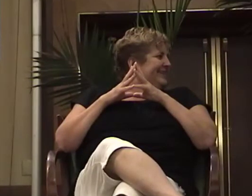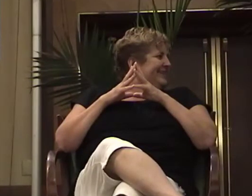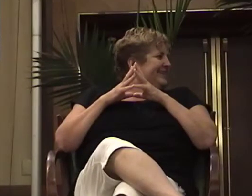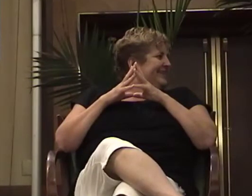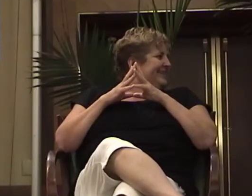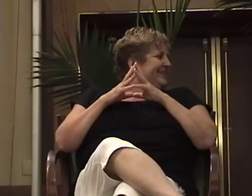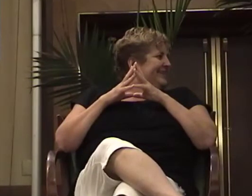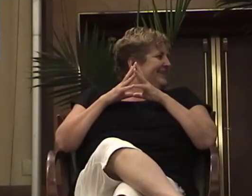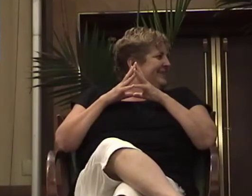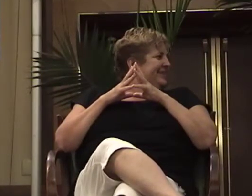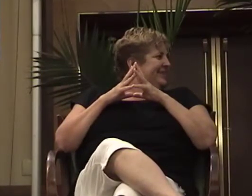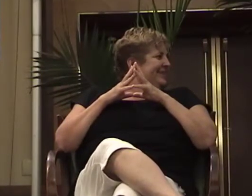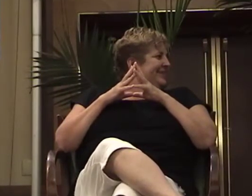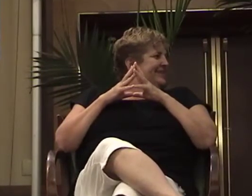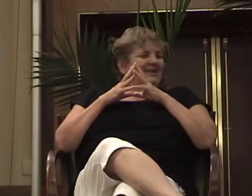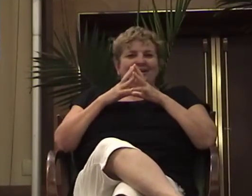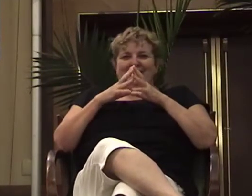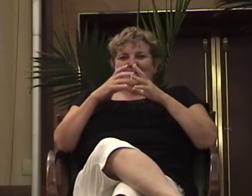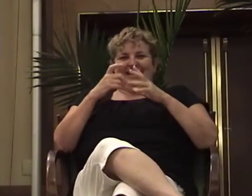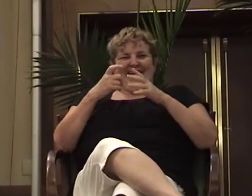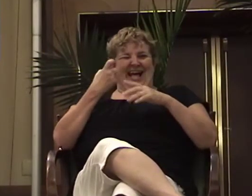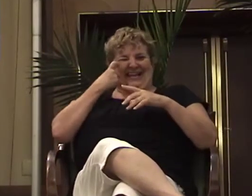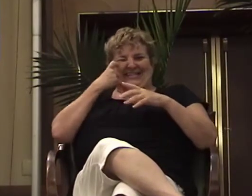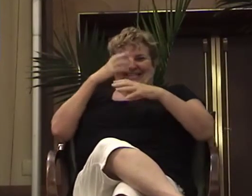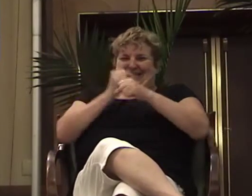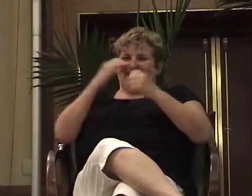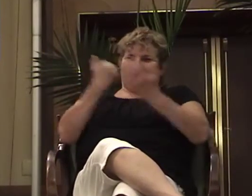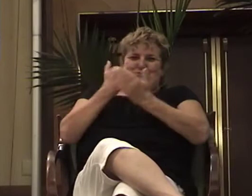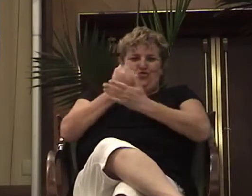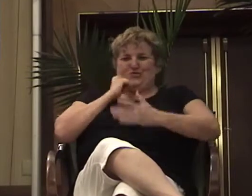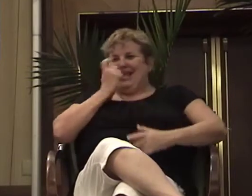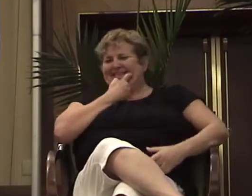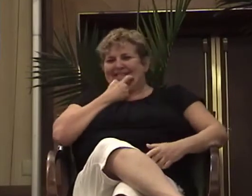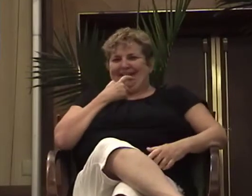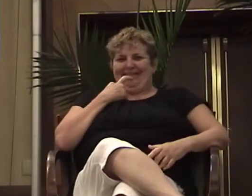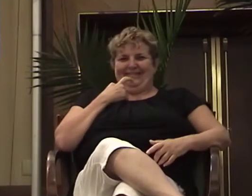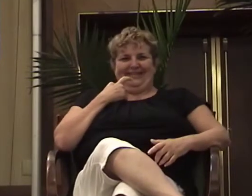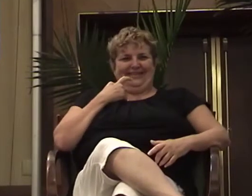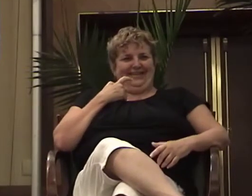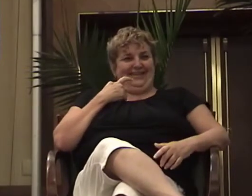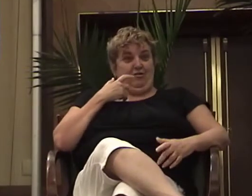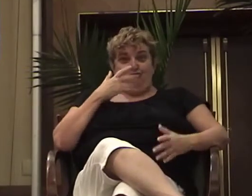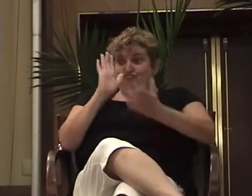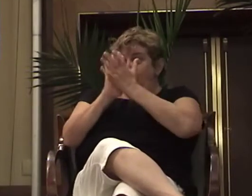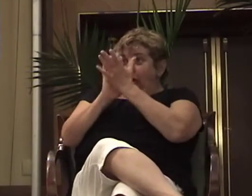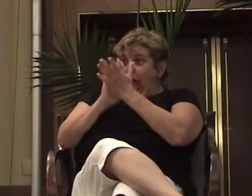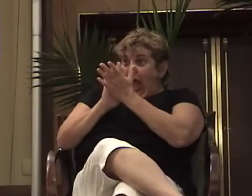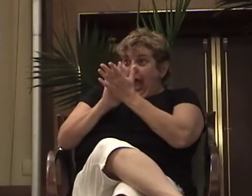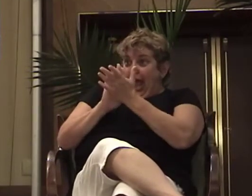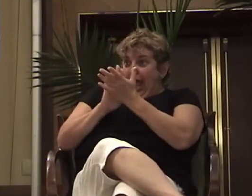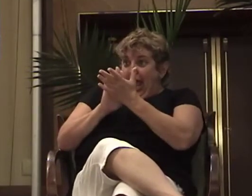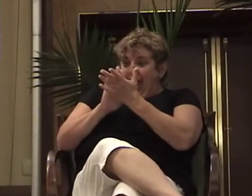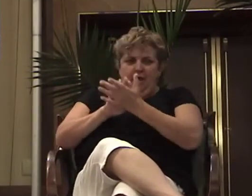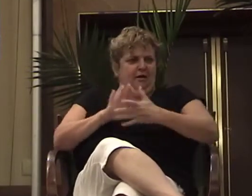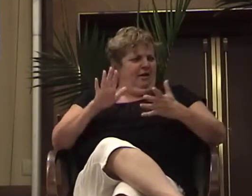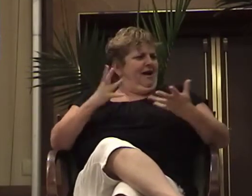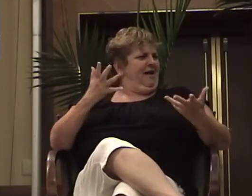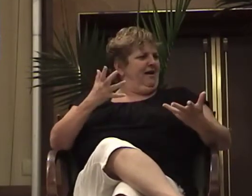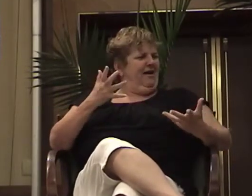Just got me a new set of teeth. And it seemed to me like everybody was like, brother. I was like, this